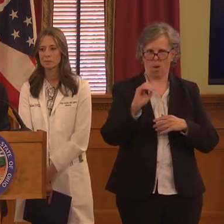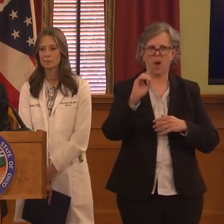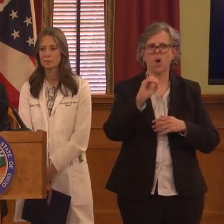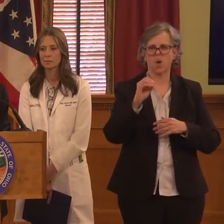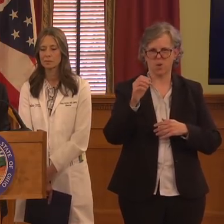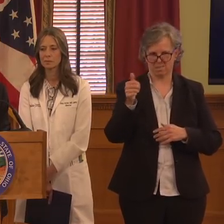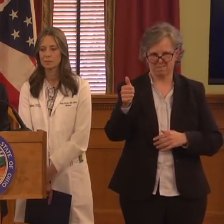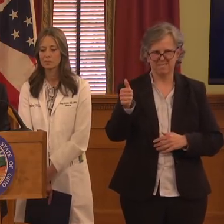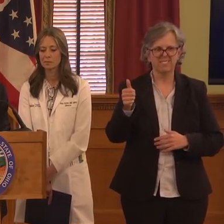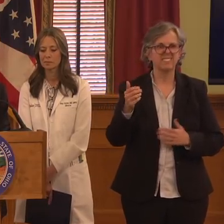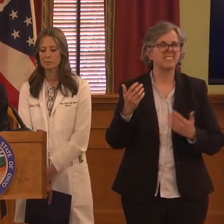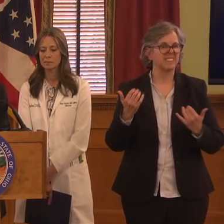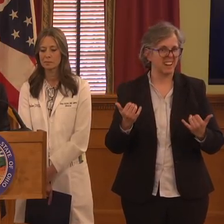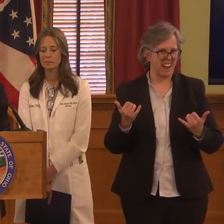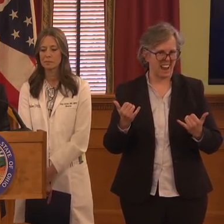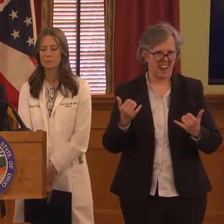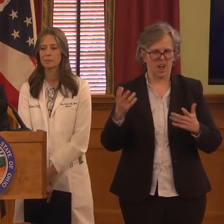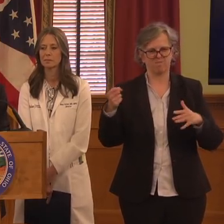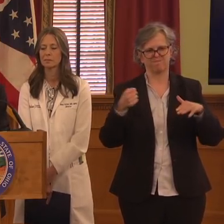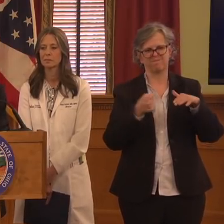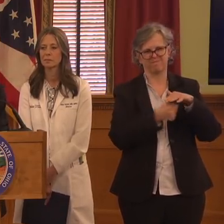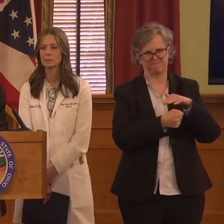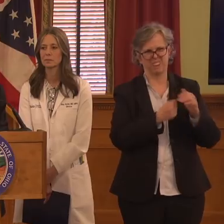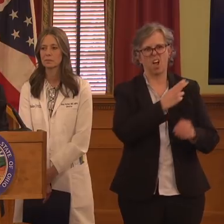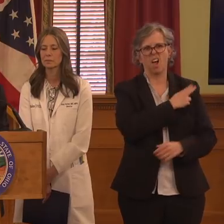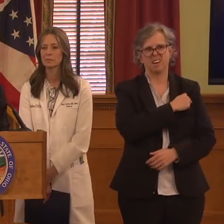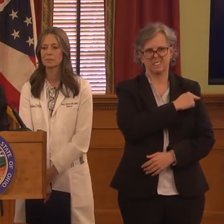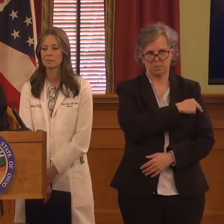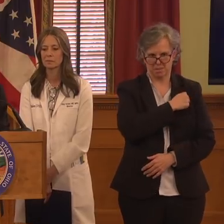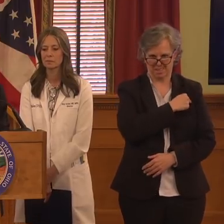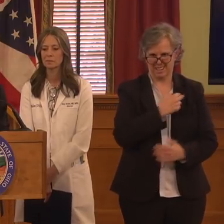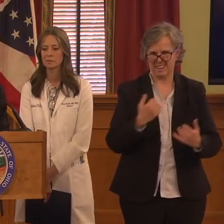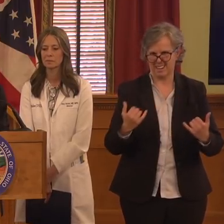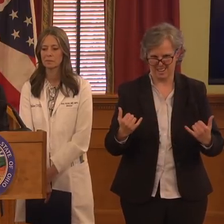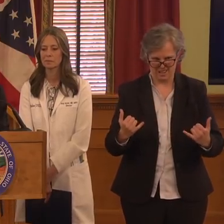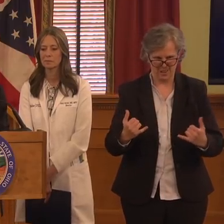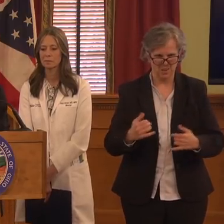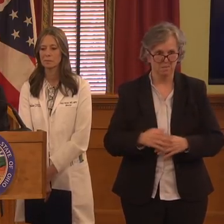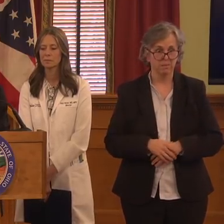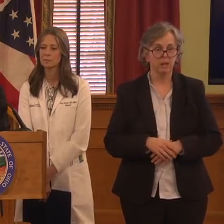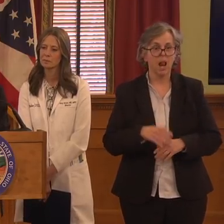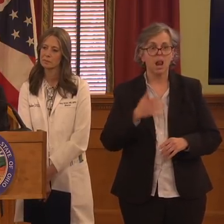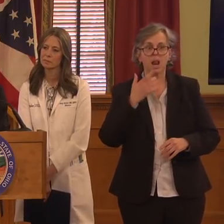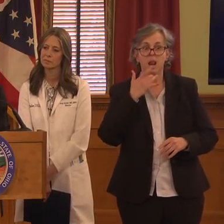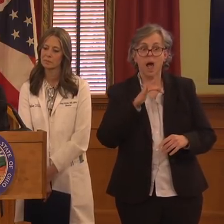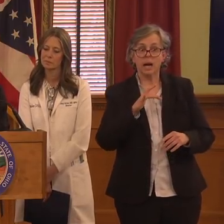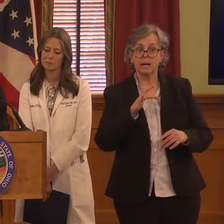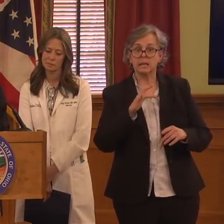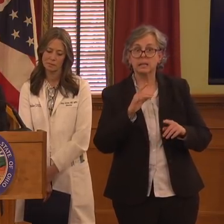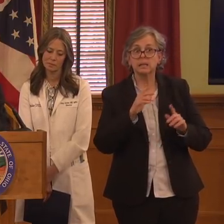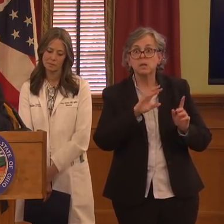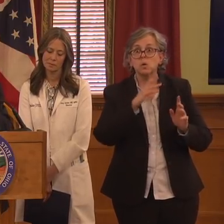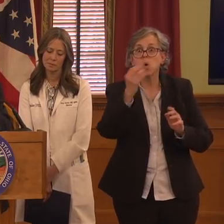Fortunately, he did not go to work when he developed these symptoms. He felt sick.